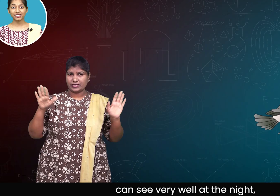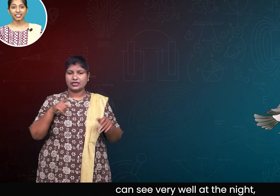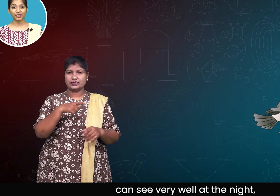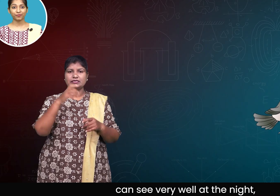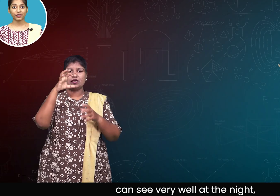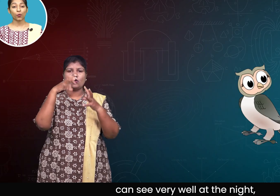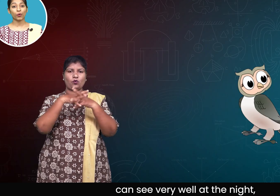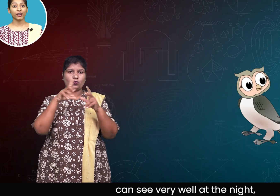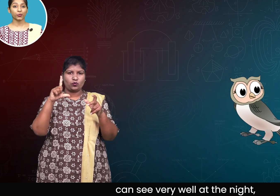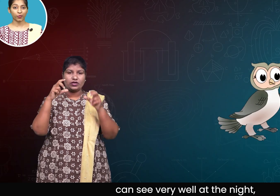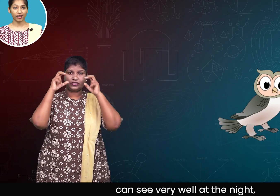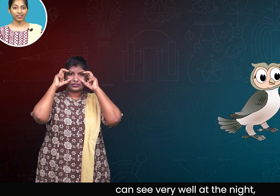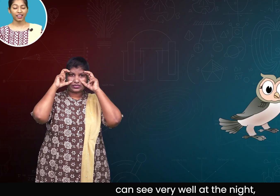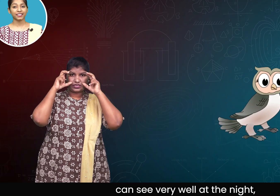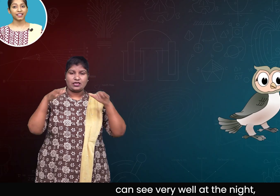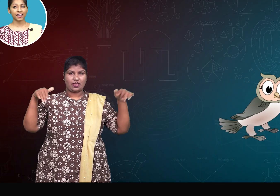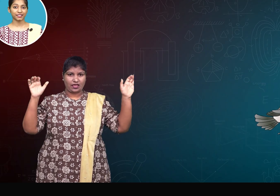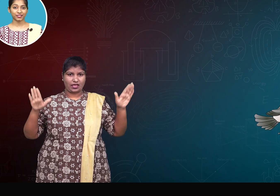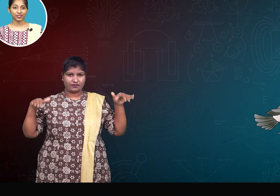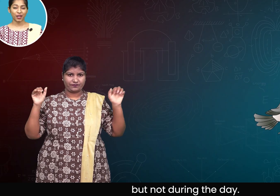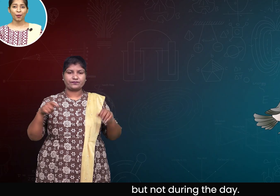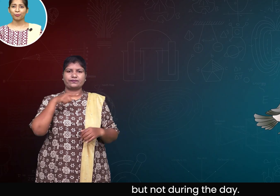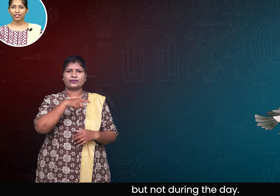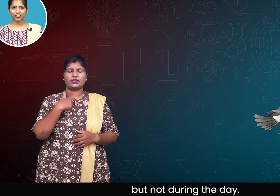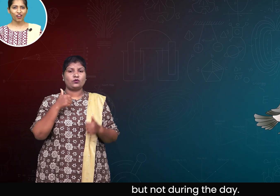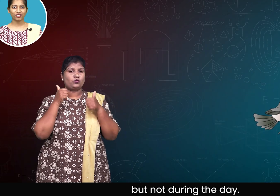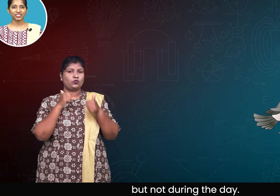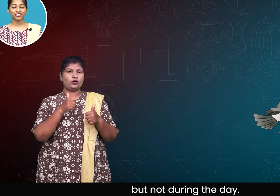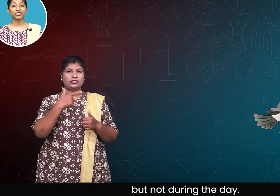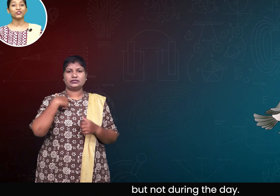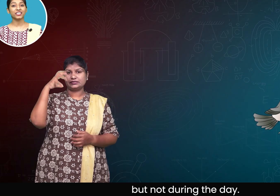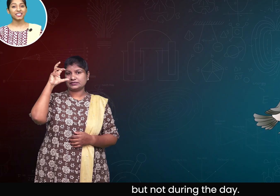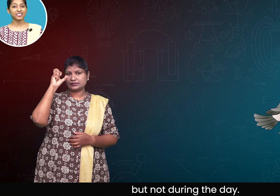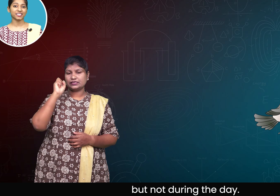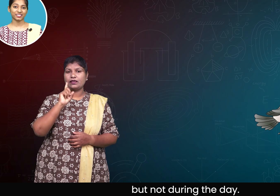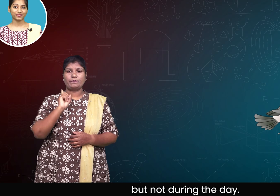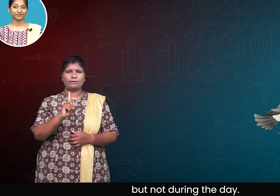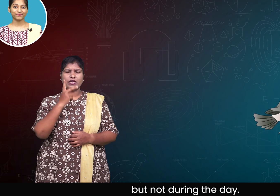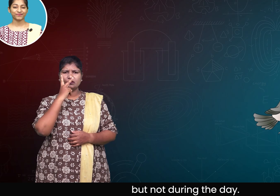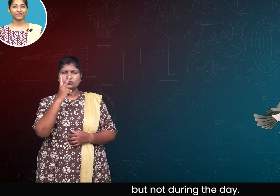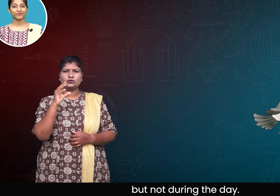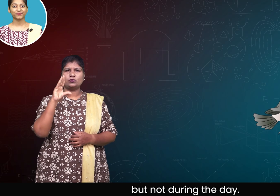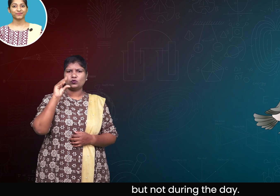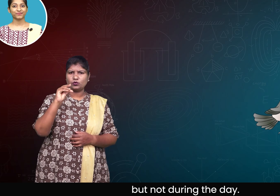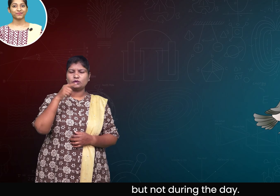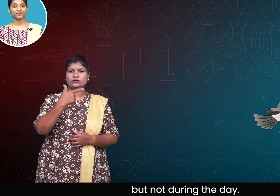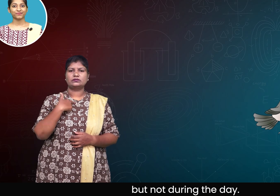can see very well at the night, but not during the day.